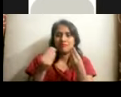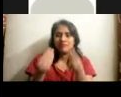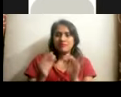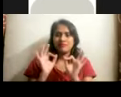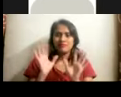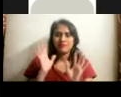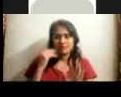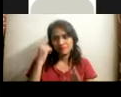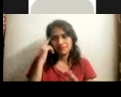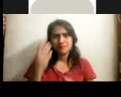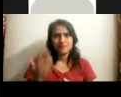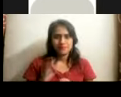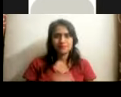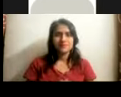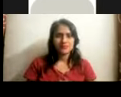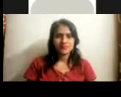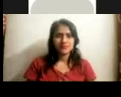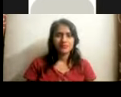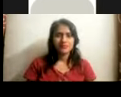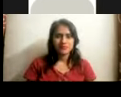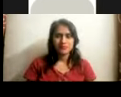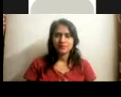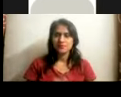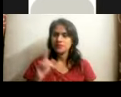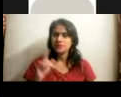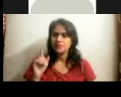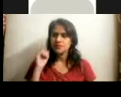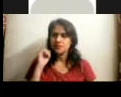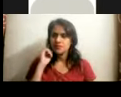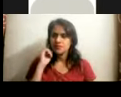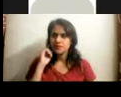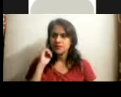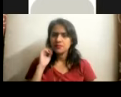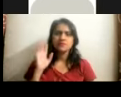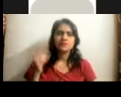to study the impact of COVID-19